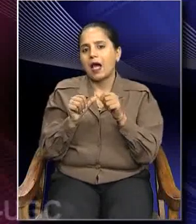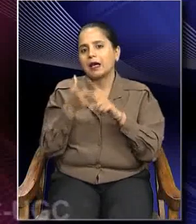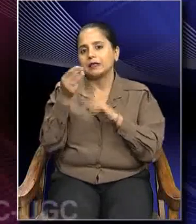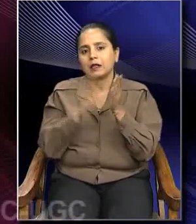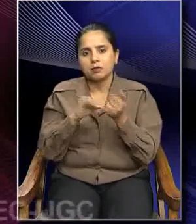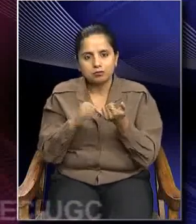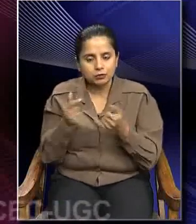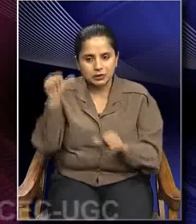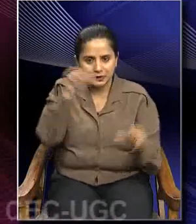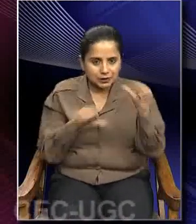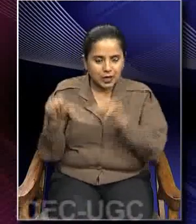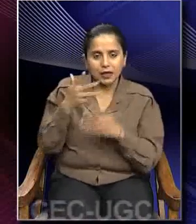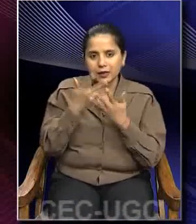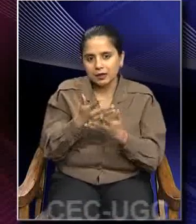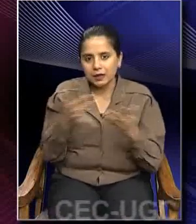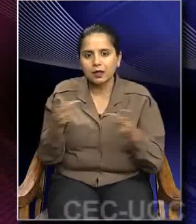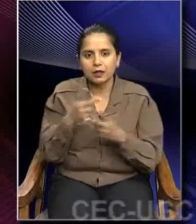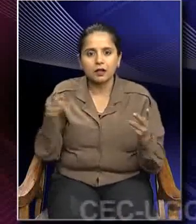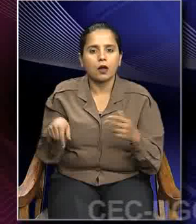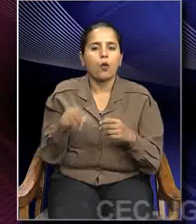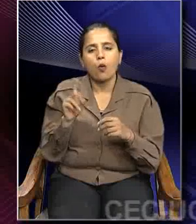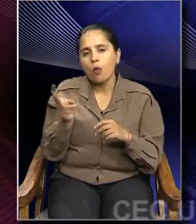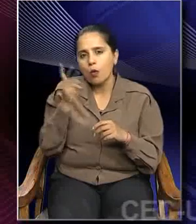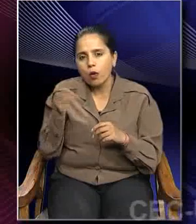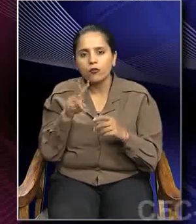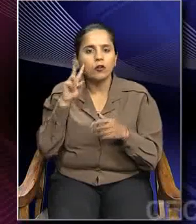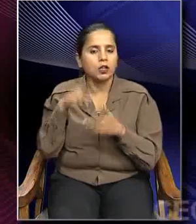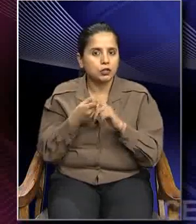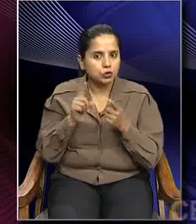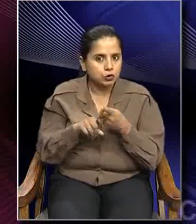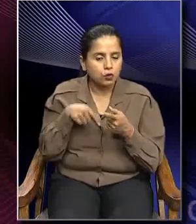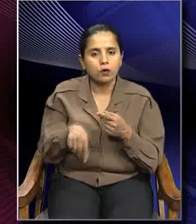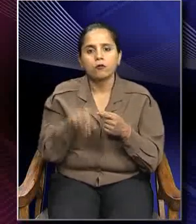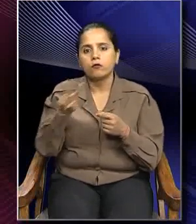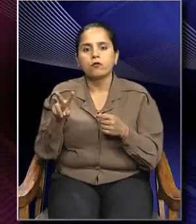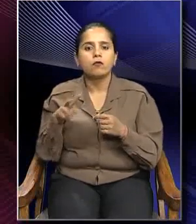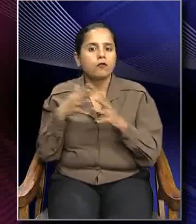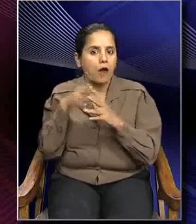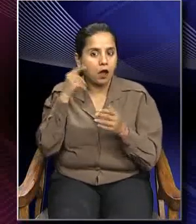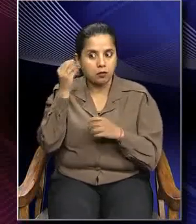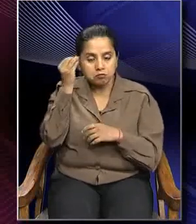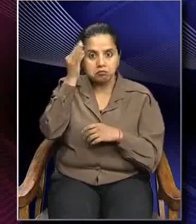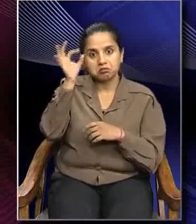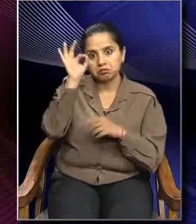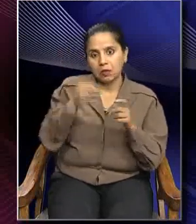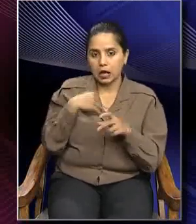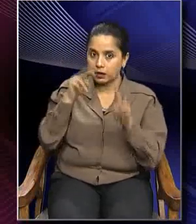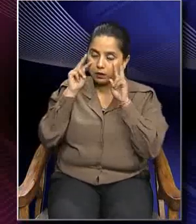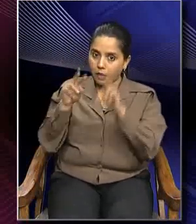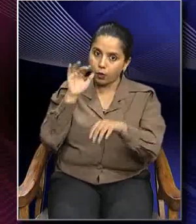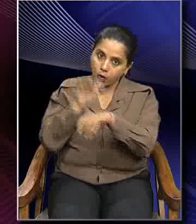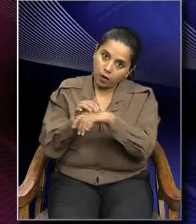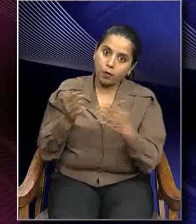as atoms or, as mentioned earlier, virtue or vice. So, we do not judge them to